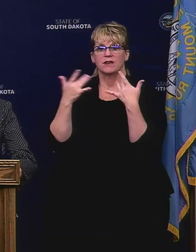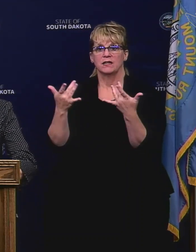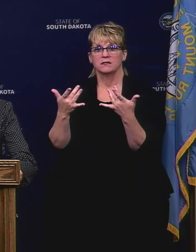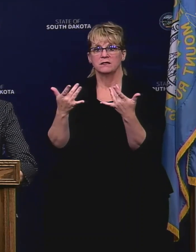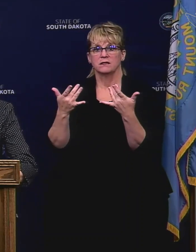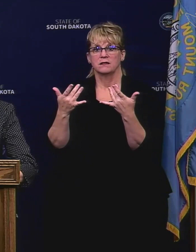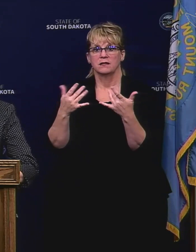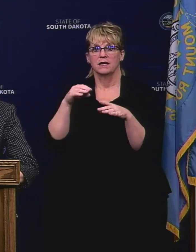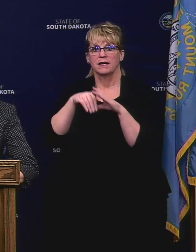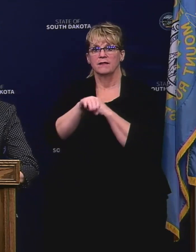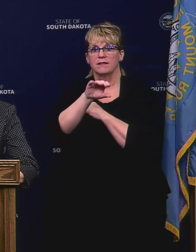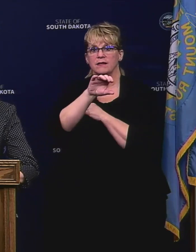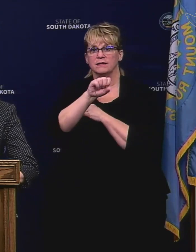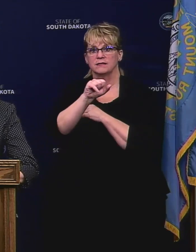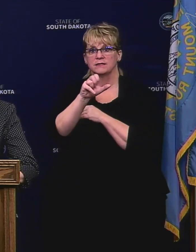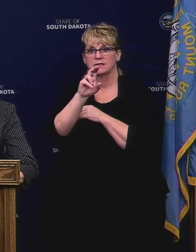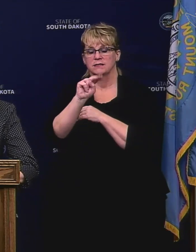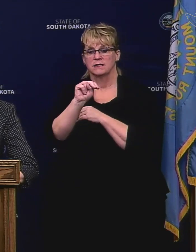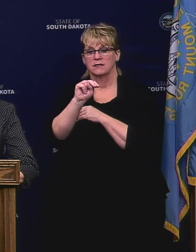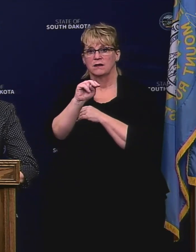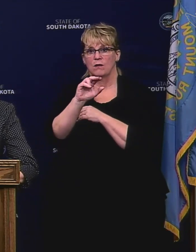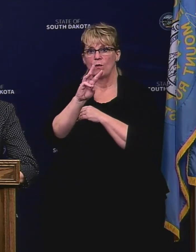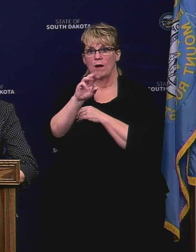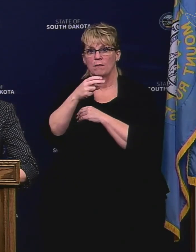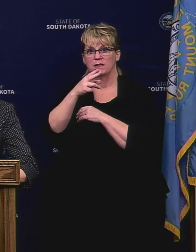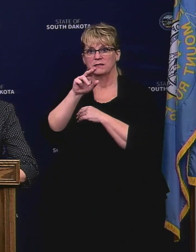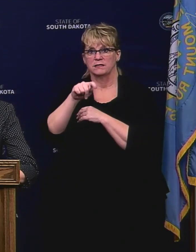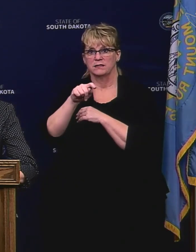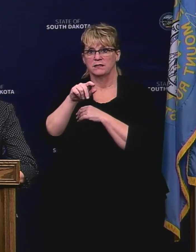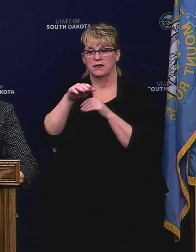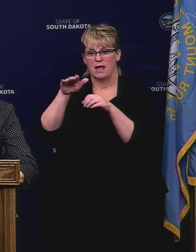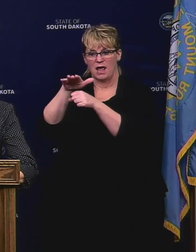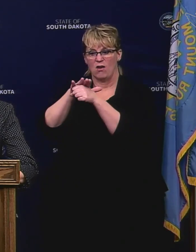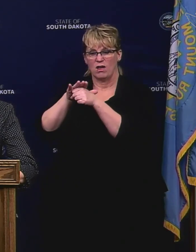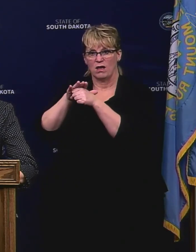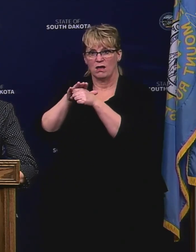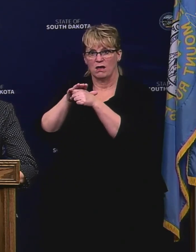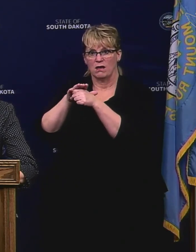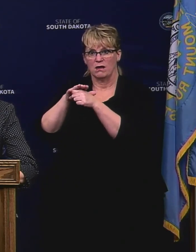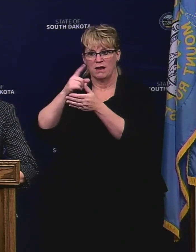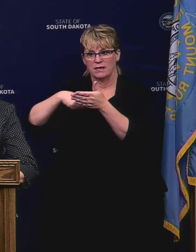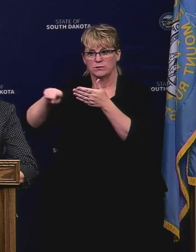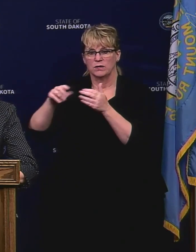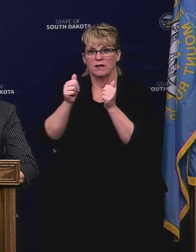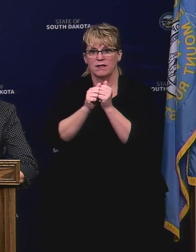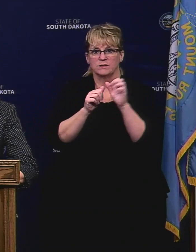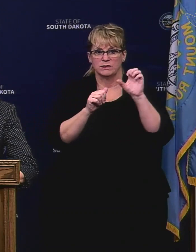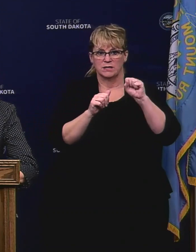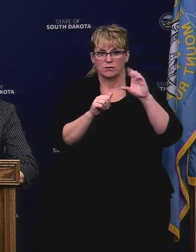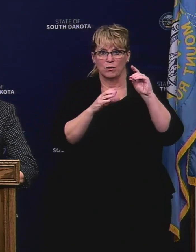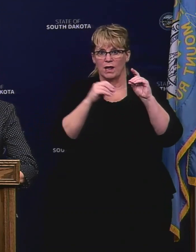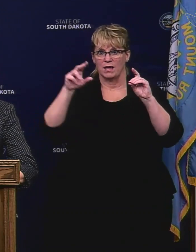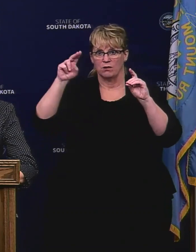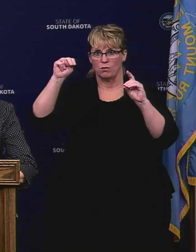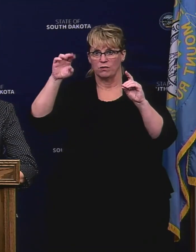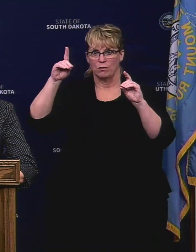to be in the Sisseton-Wahpeton area for next week. That'll be a joint effort between South Dakota and North Dakota